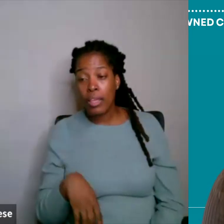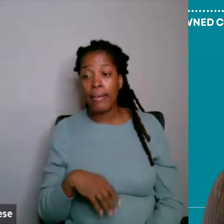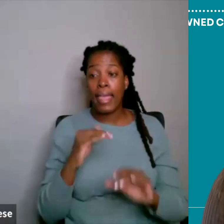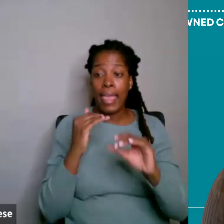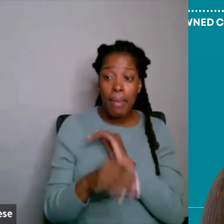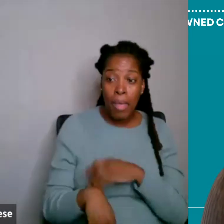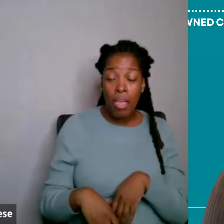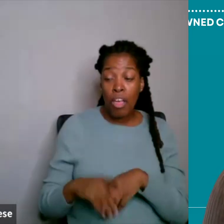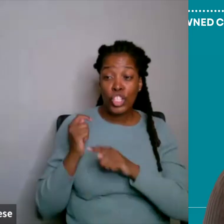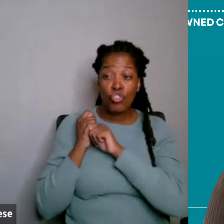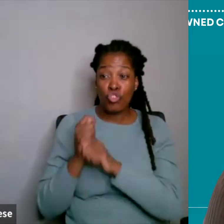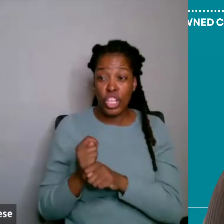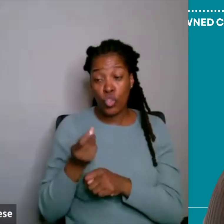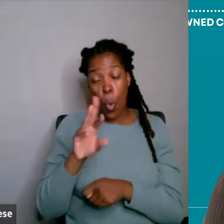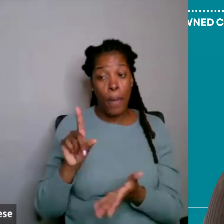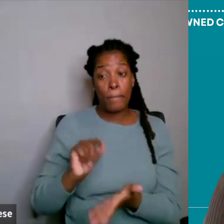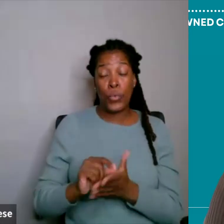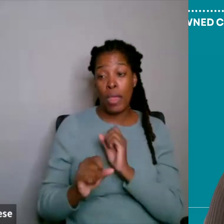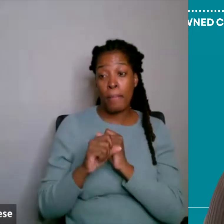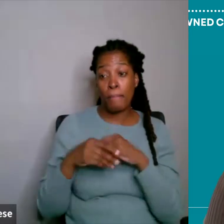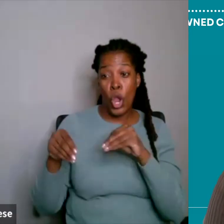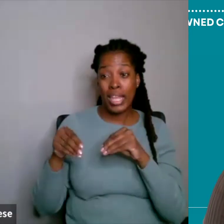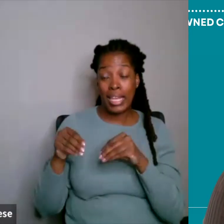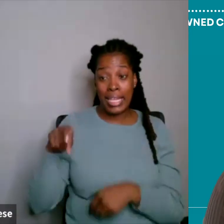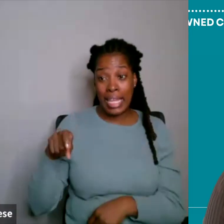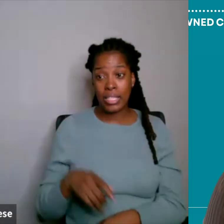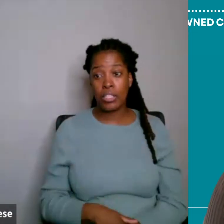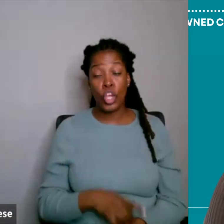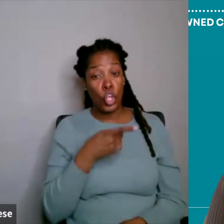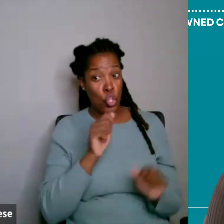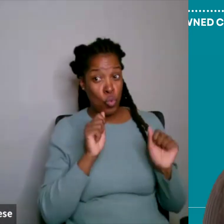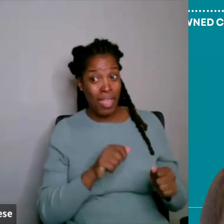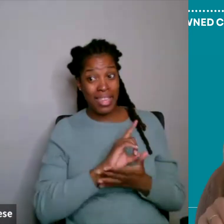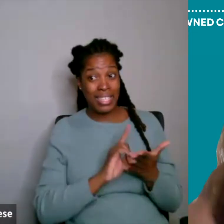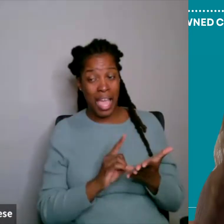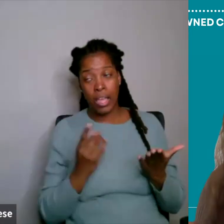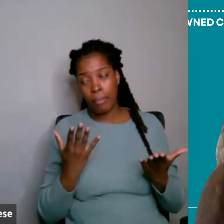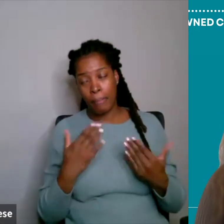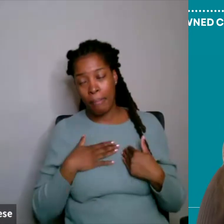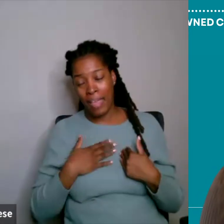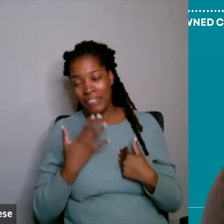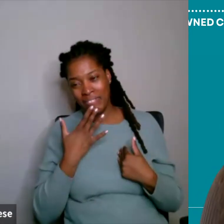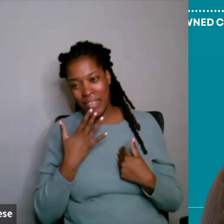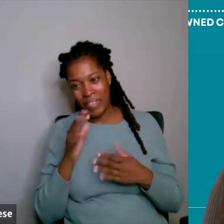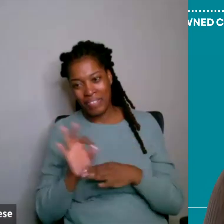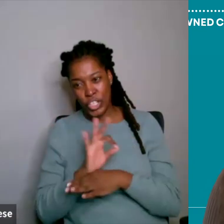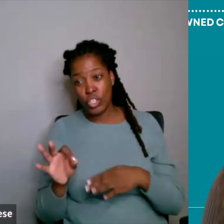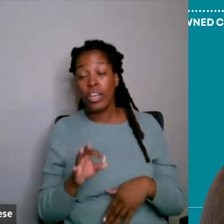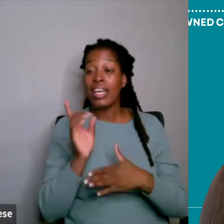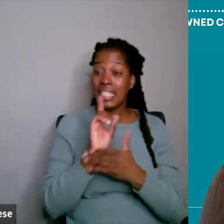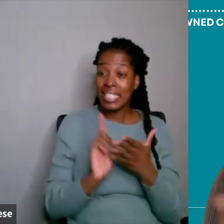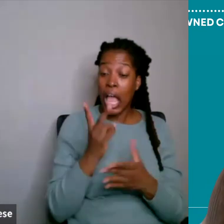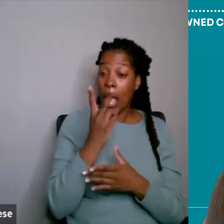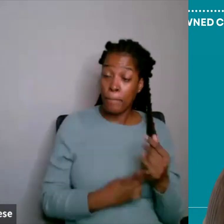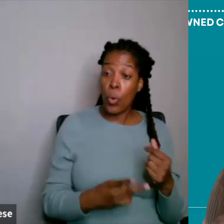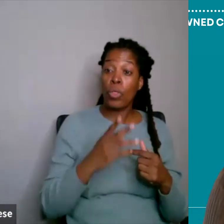marketing needs. You can design, probably one of my favorite features, on both desktop and mobile. So if you're on the go,